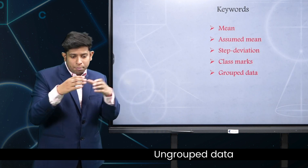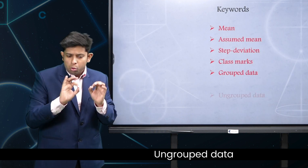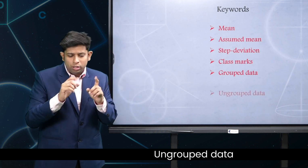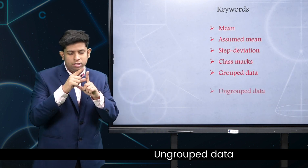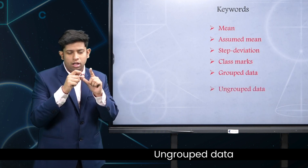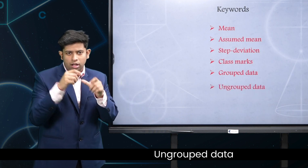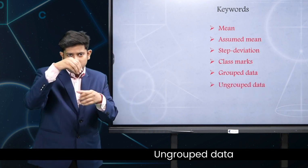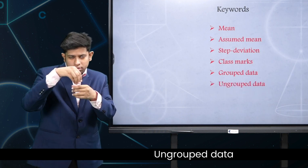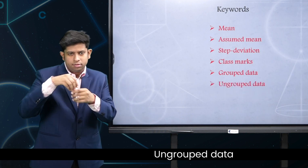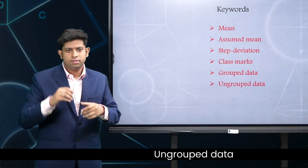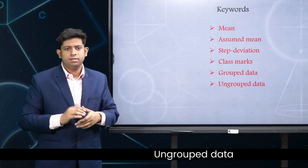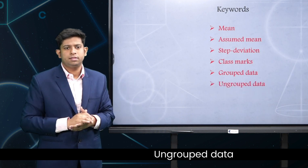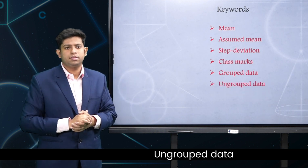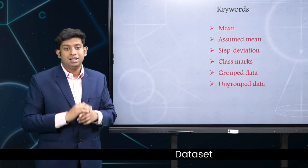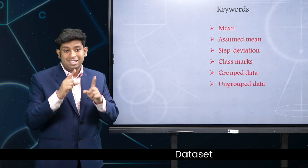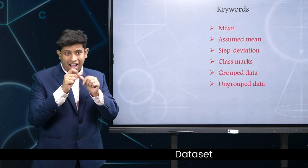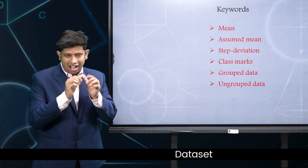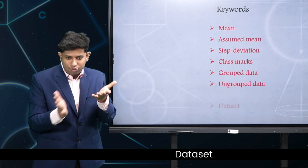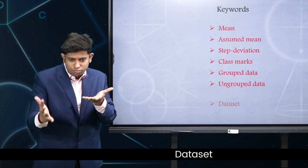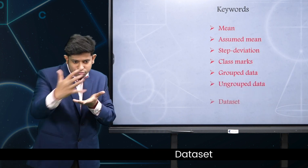ungrouped data, data set.